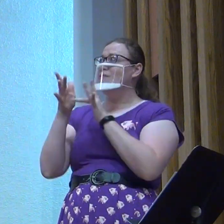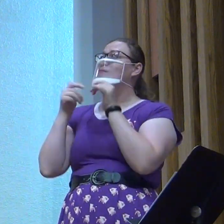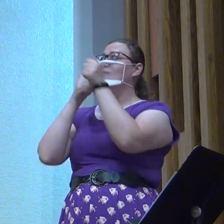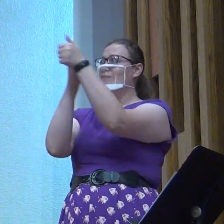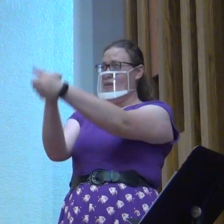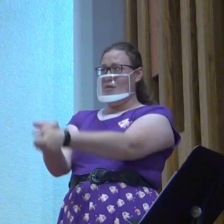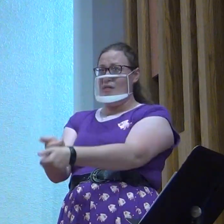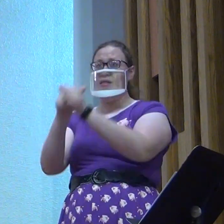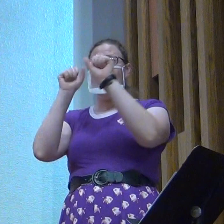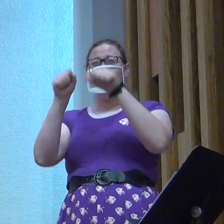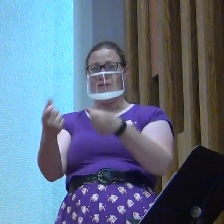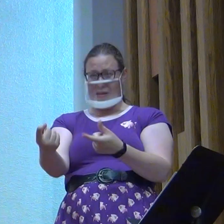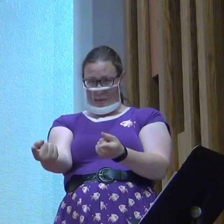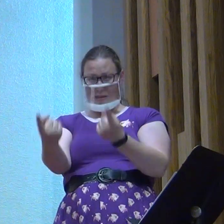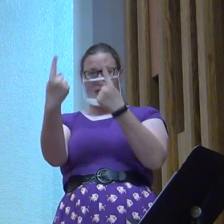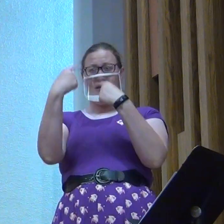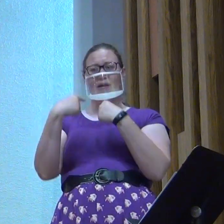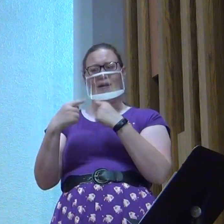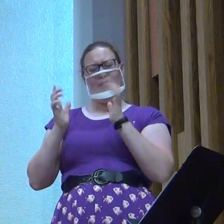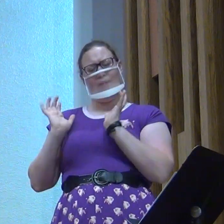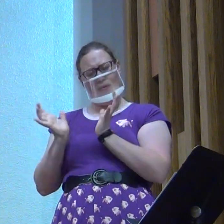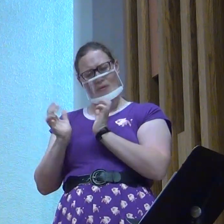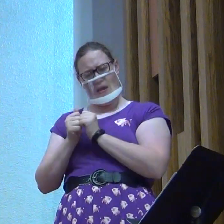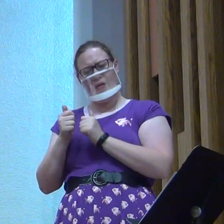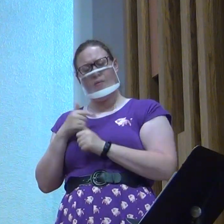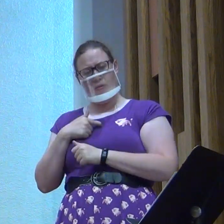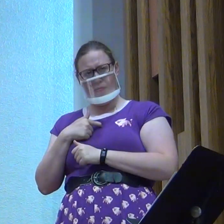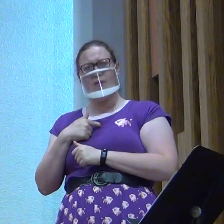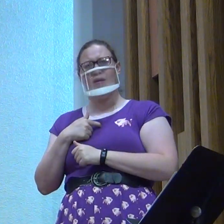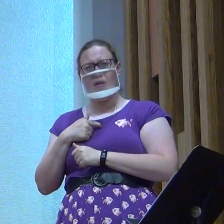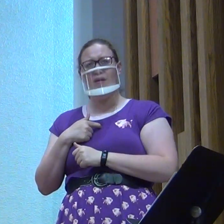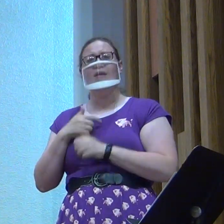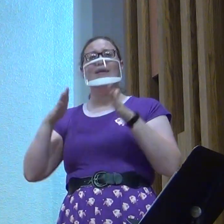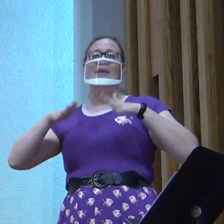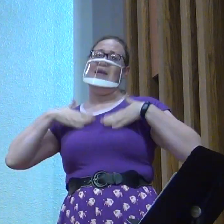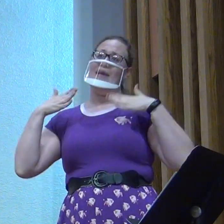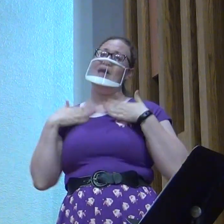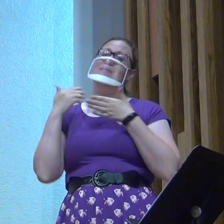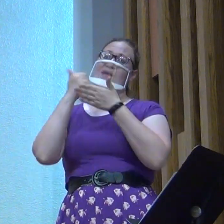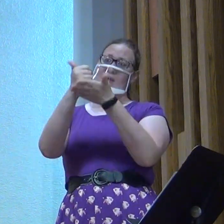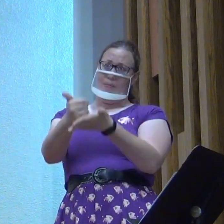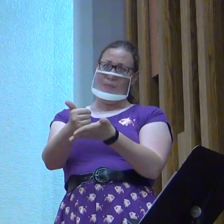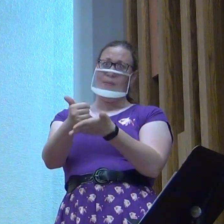Come as we sing, speak to us later. We're happy to help.